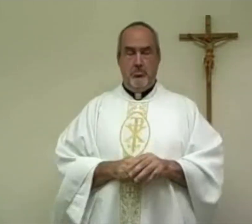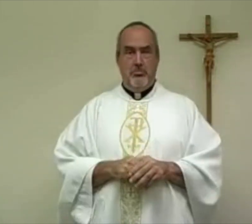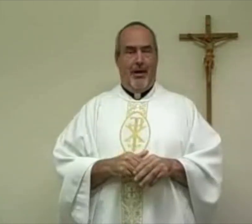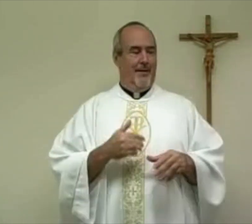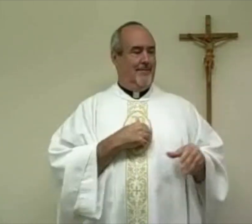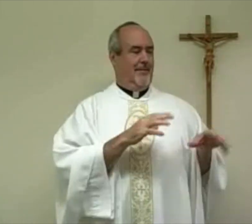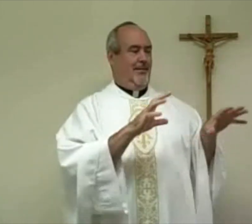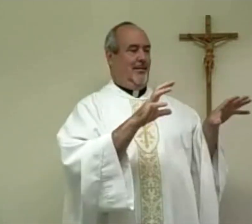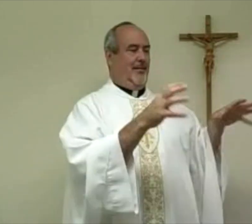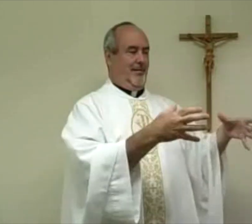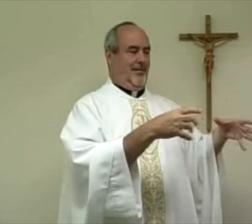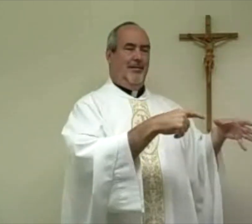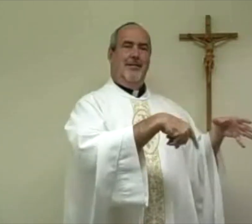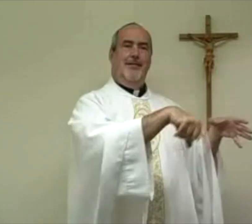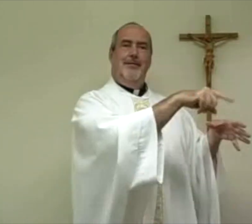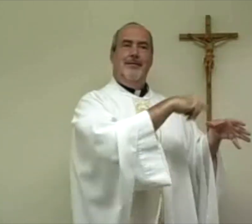Likewise, in the Catholic Church,